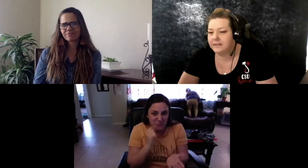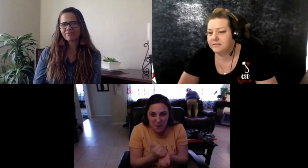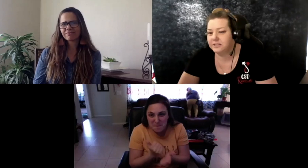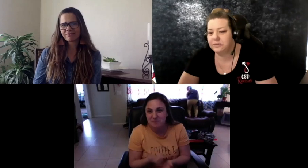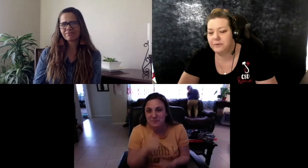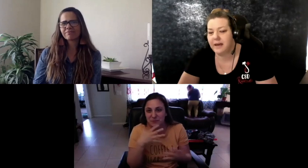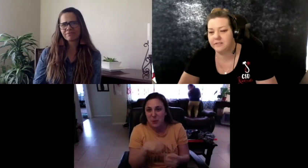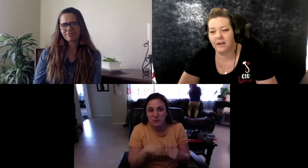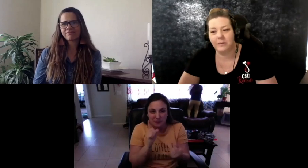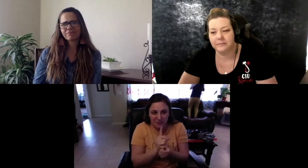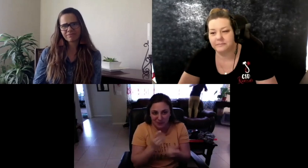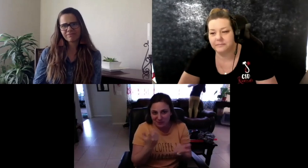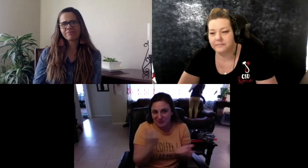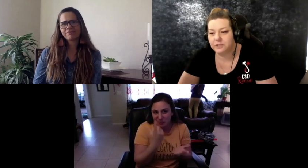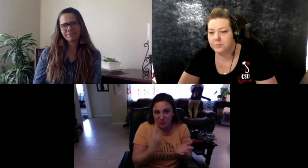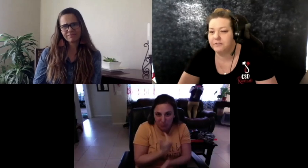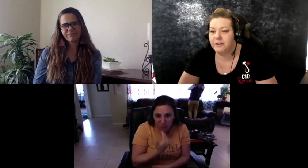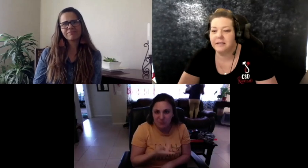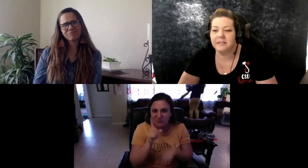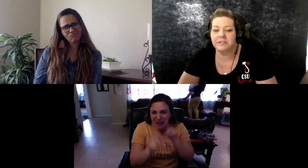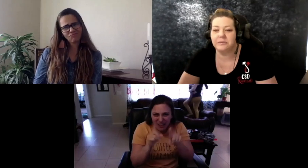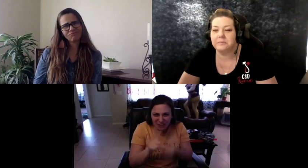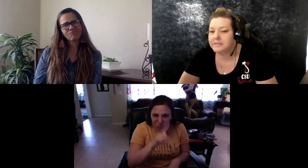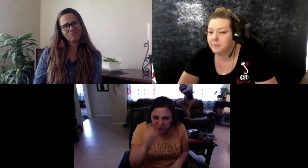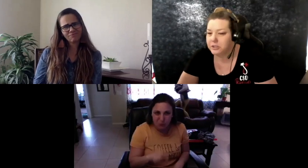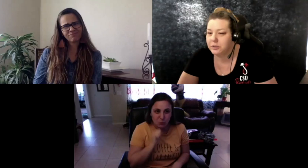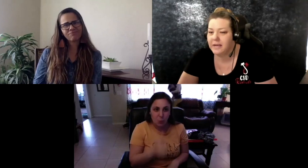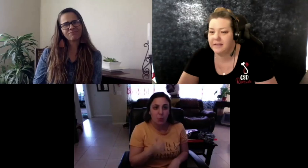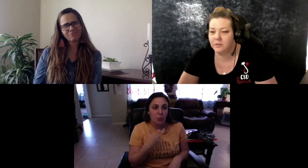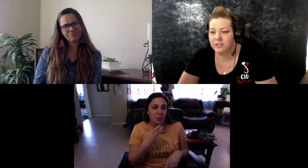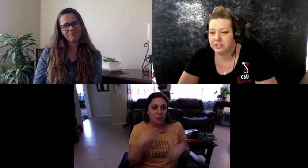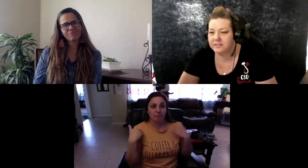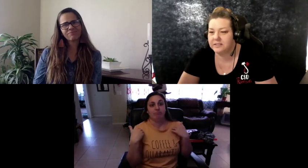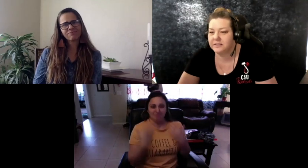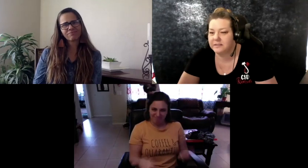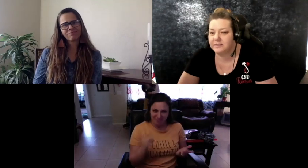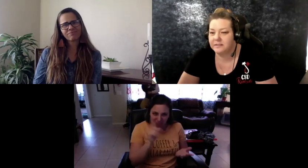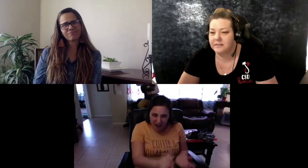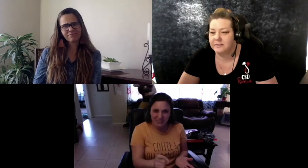afraid to ask for help. Don't be afraid to meet someone new and ask questions.